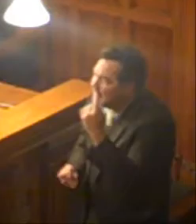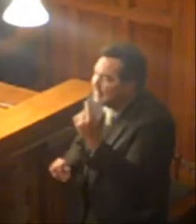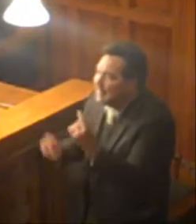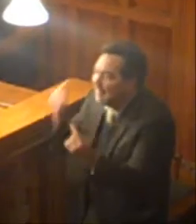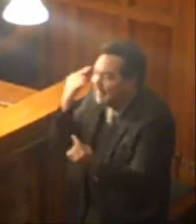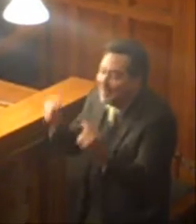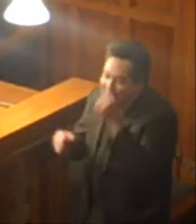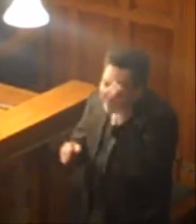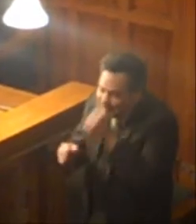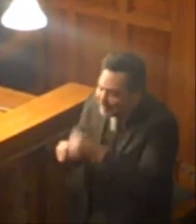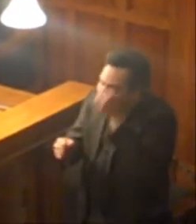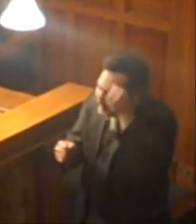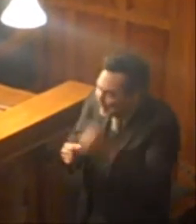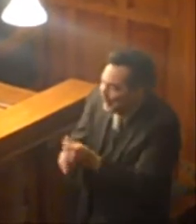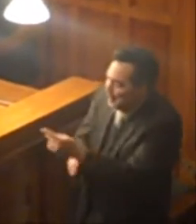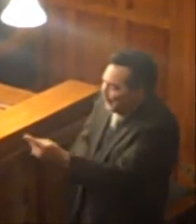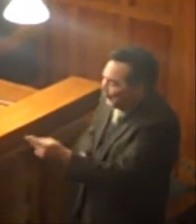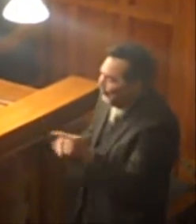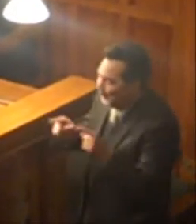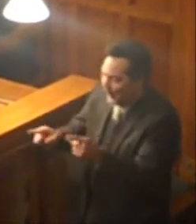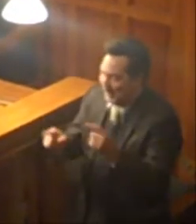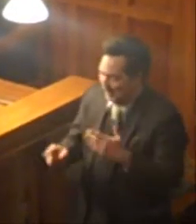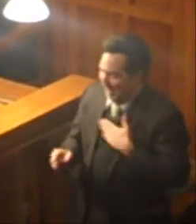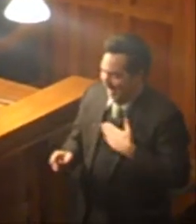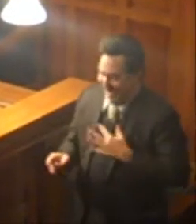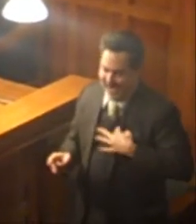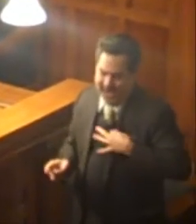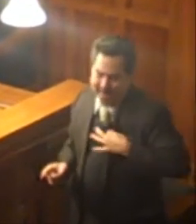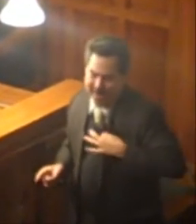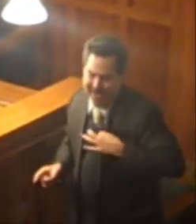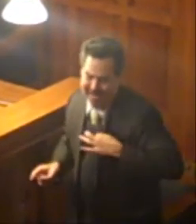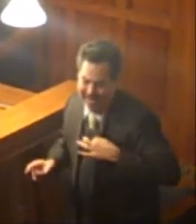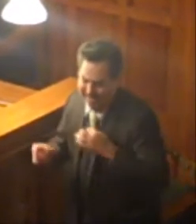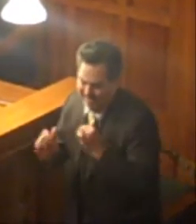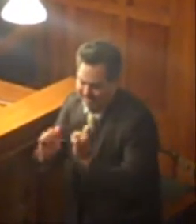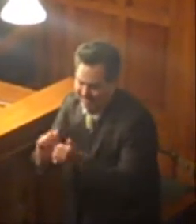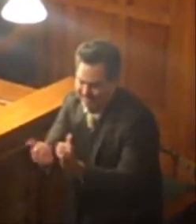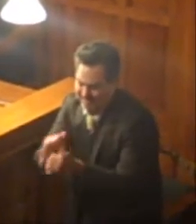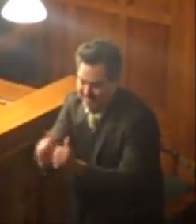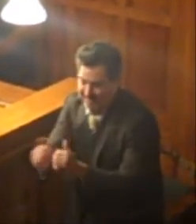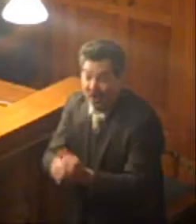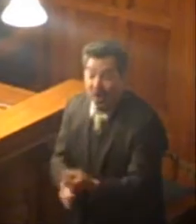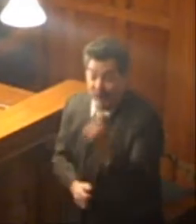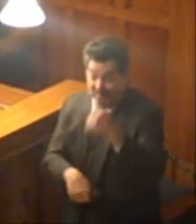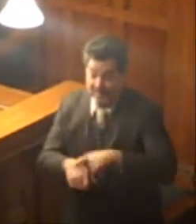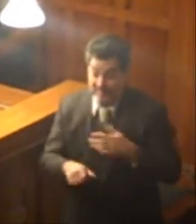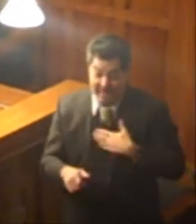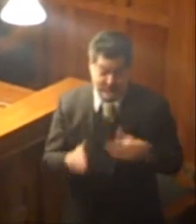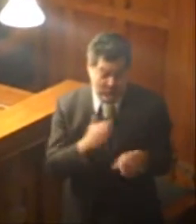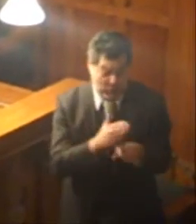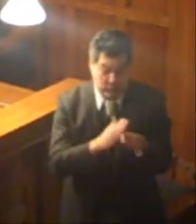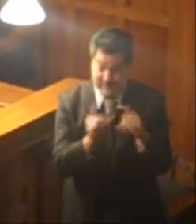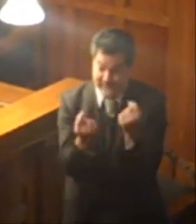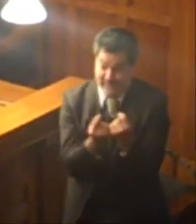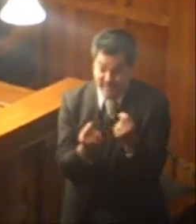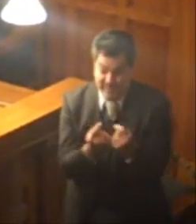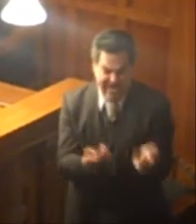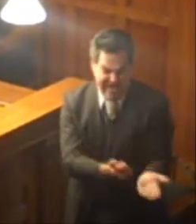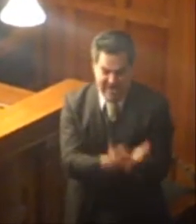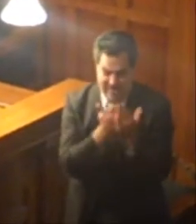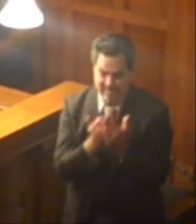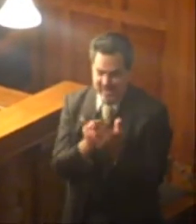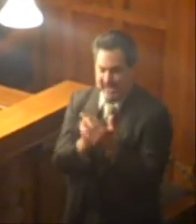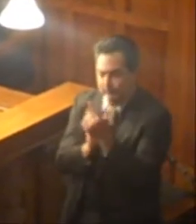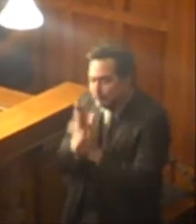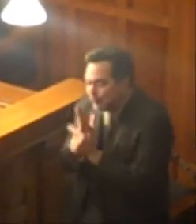these campaigns. But today I remember one campaign. I had my soccer team help me drop literature in the city. And we met